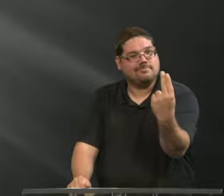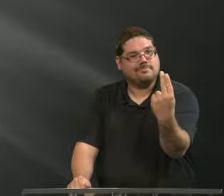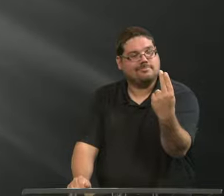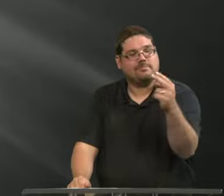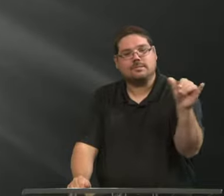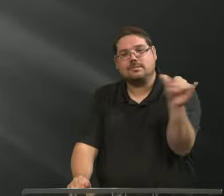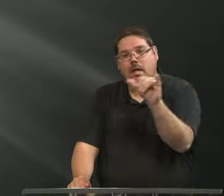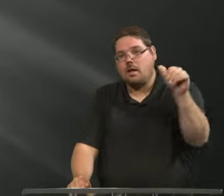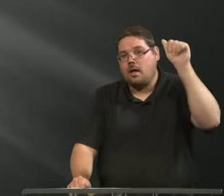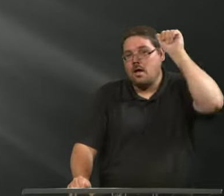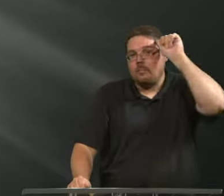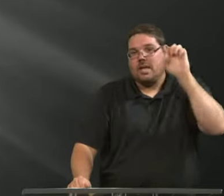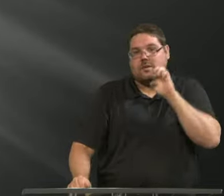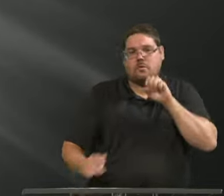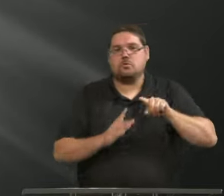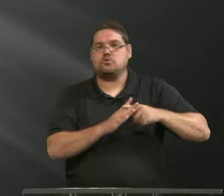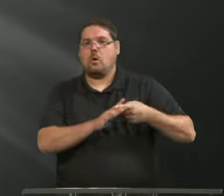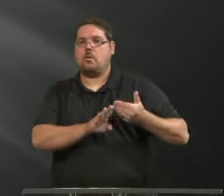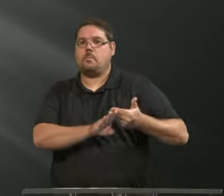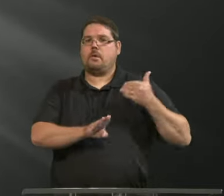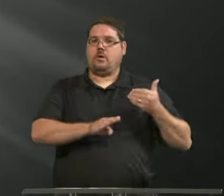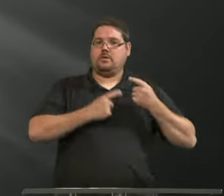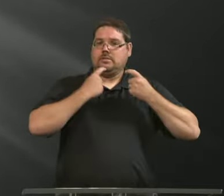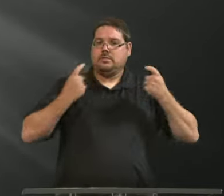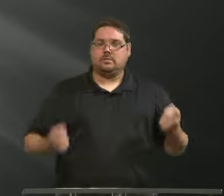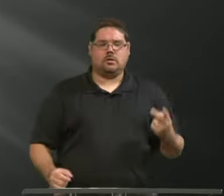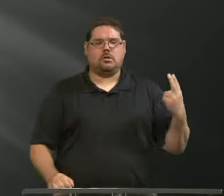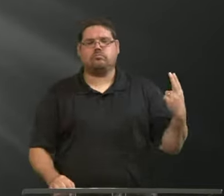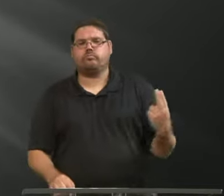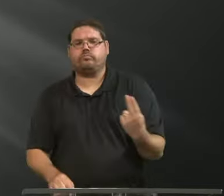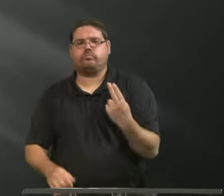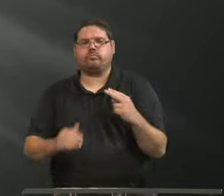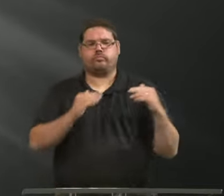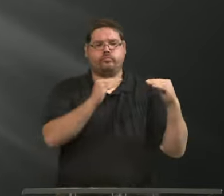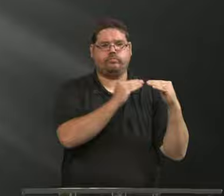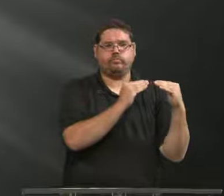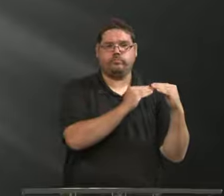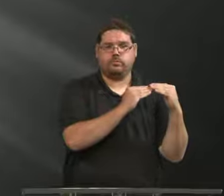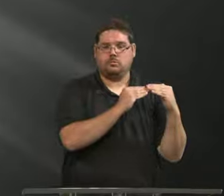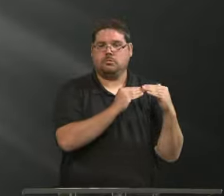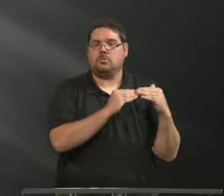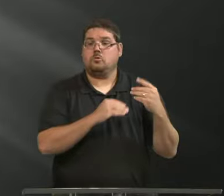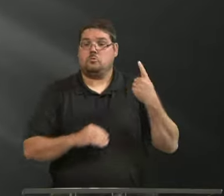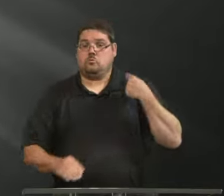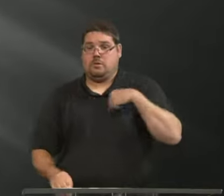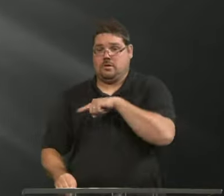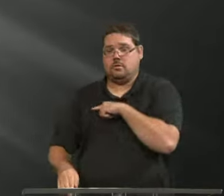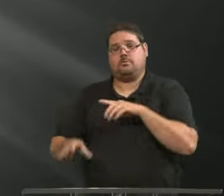result will be a great unity, just like Adam and Eve experienced before